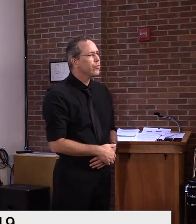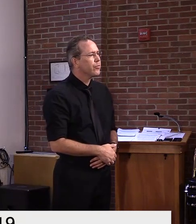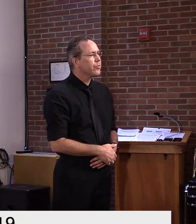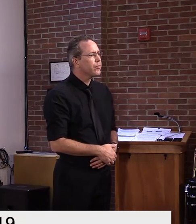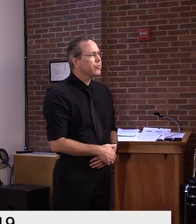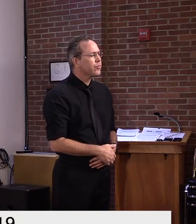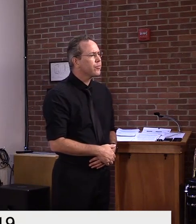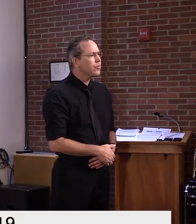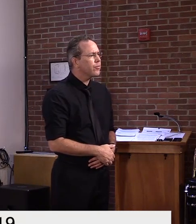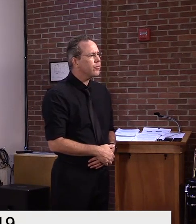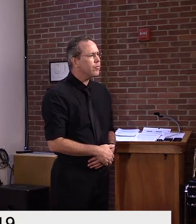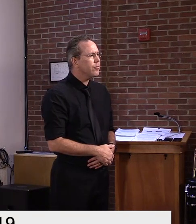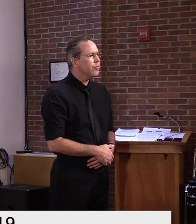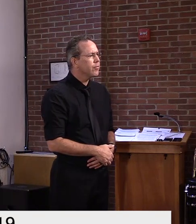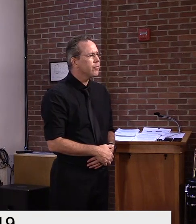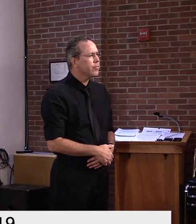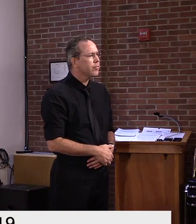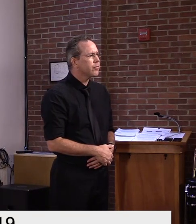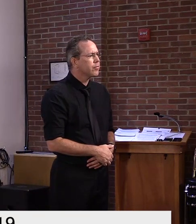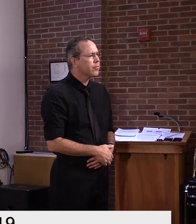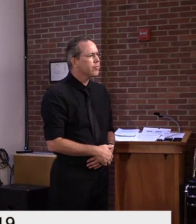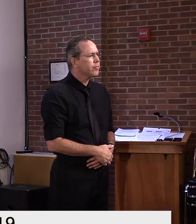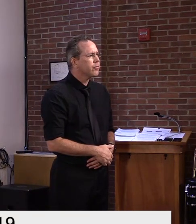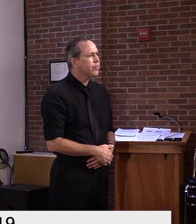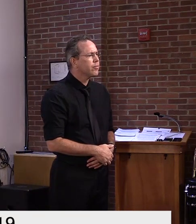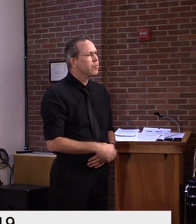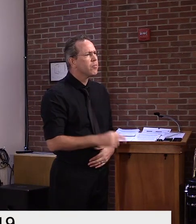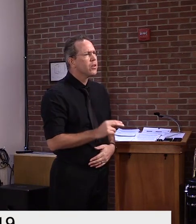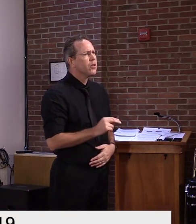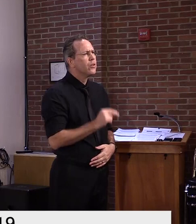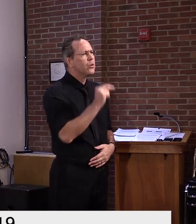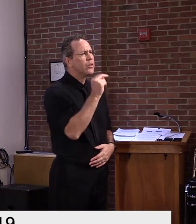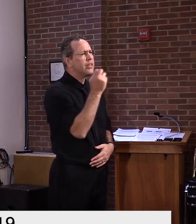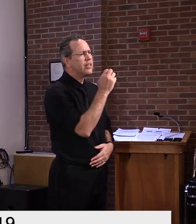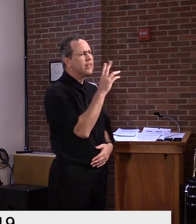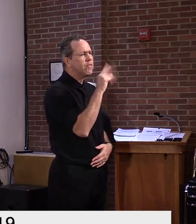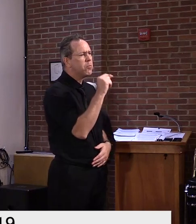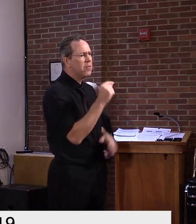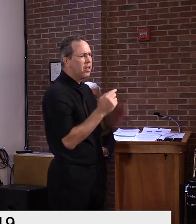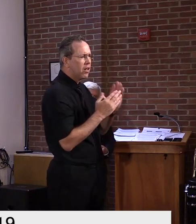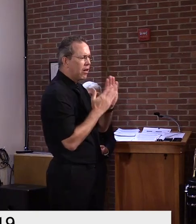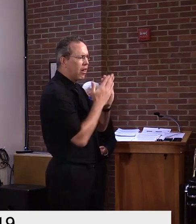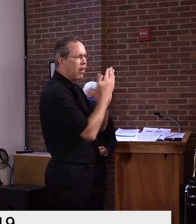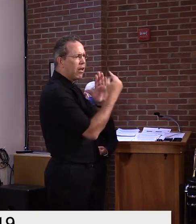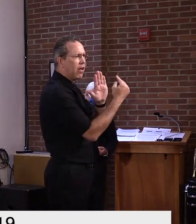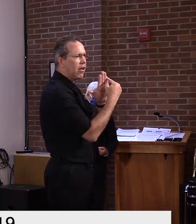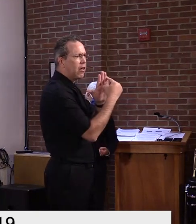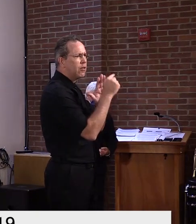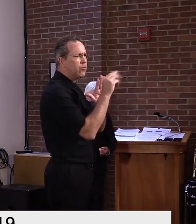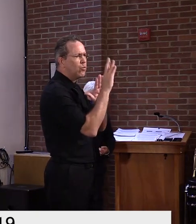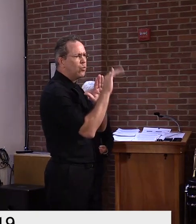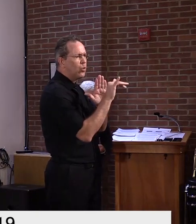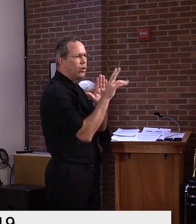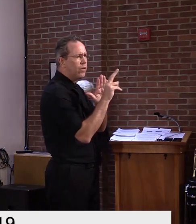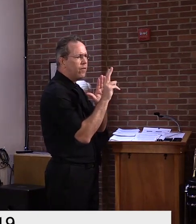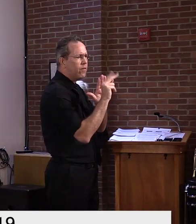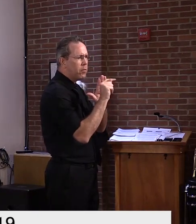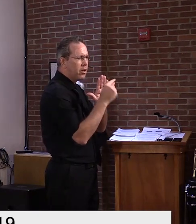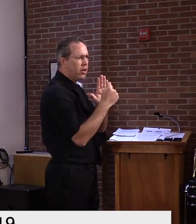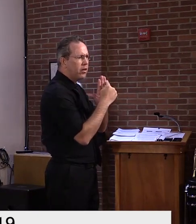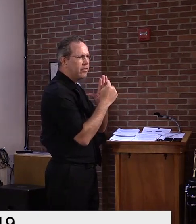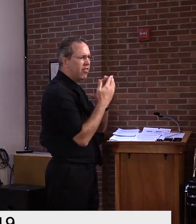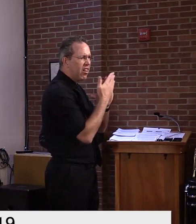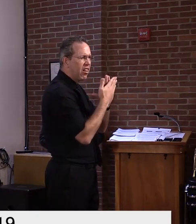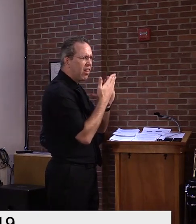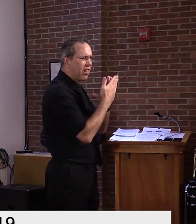keeping a sidewalk build out. We had some sidewalk build outs a while ago, but they